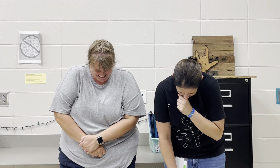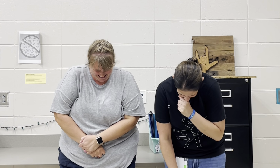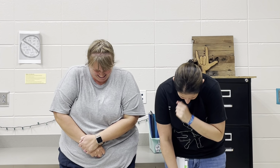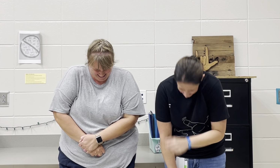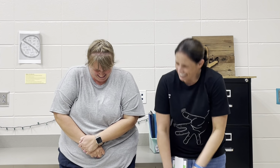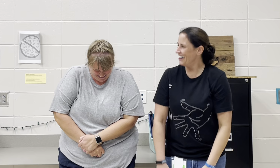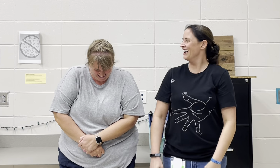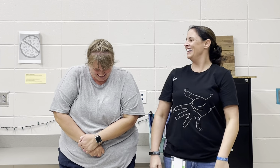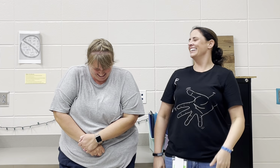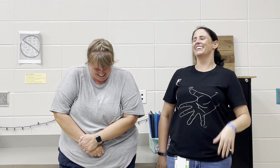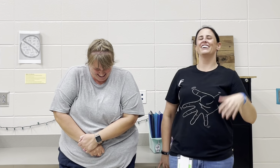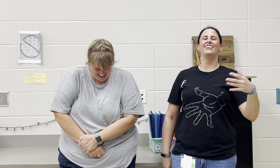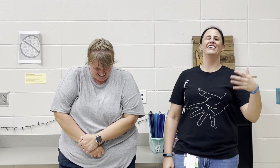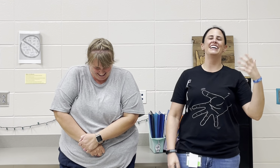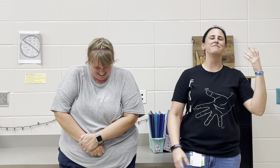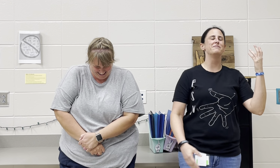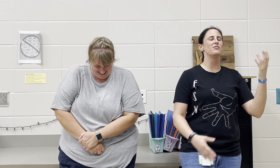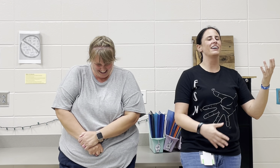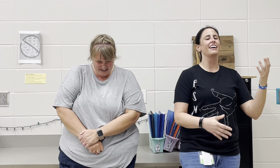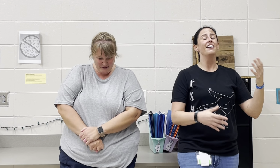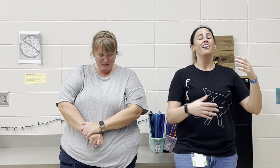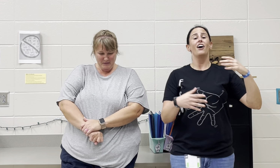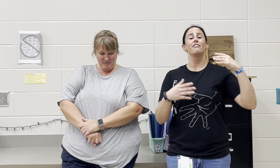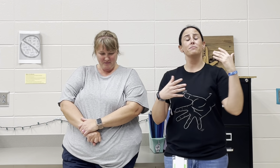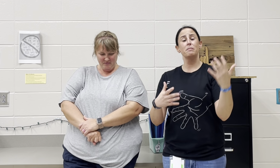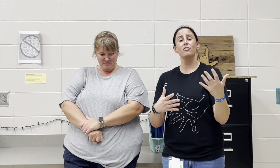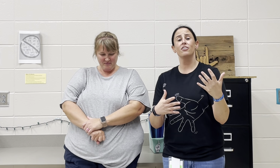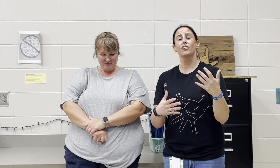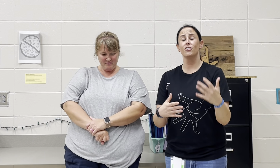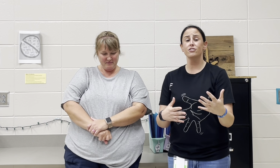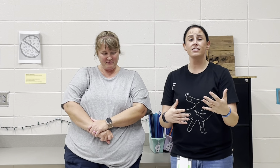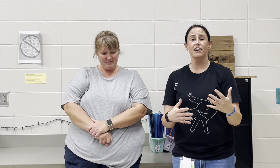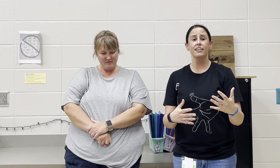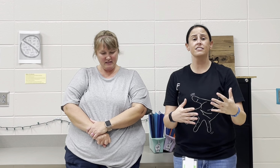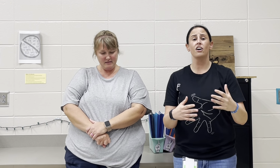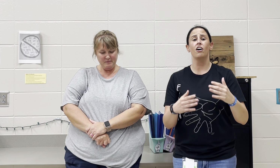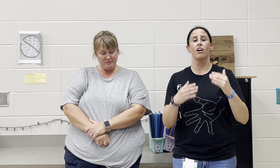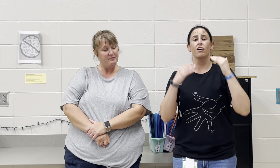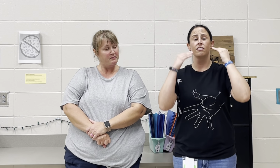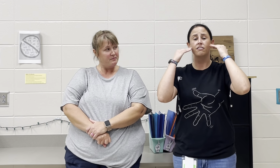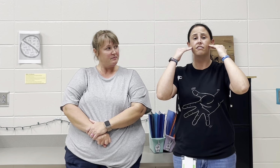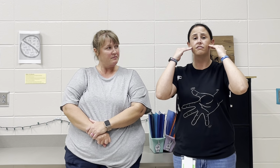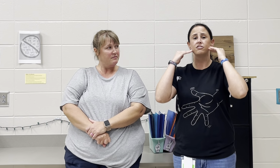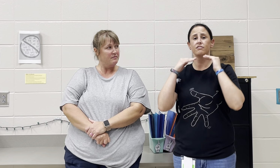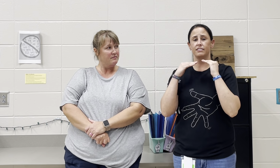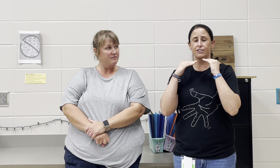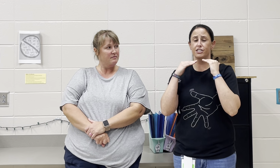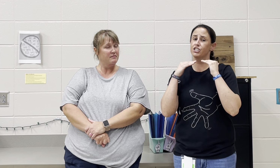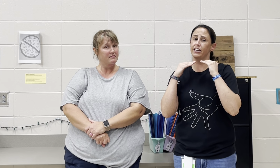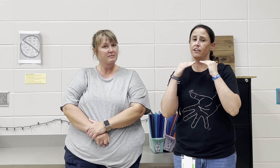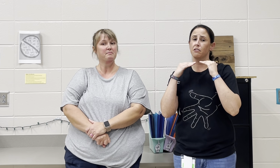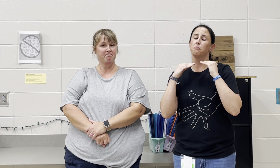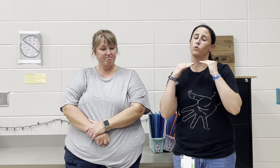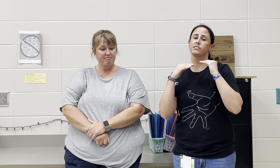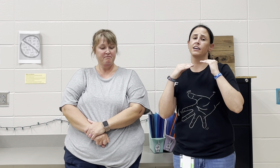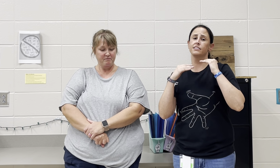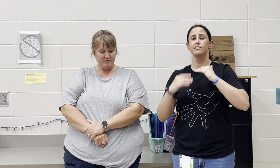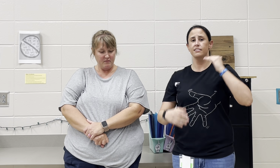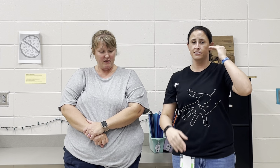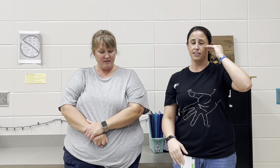30 minutes. All right, girl and boy. All right, remember girl signs are near the chin. Boy signs, top